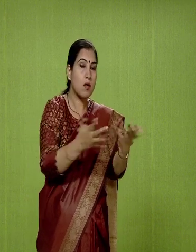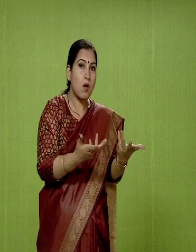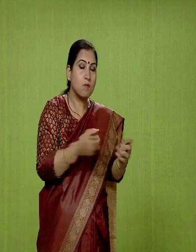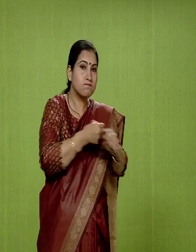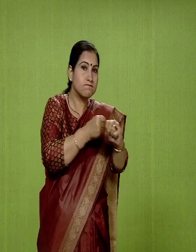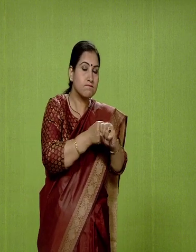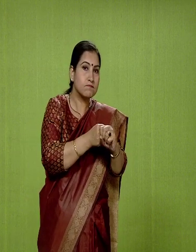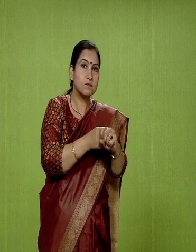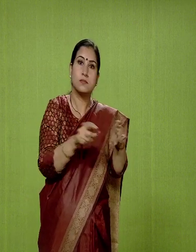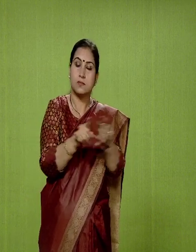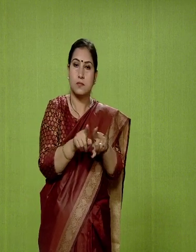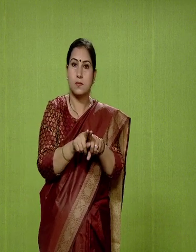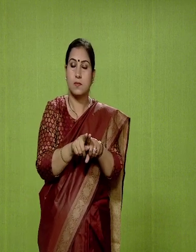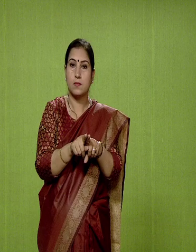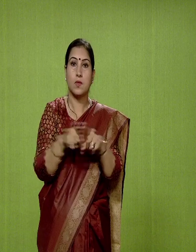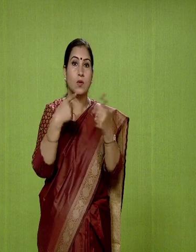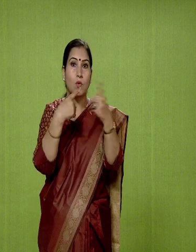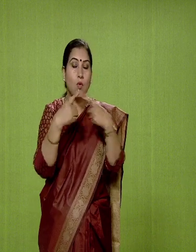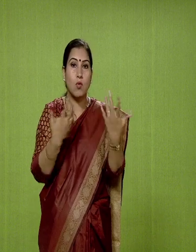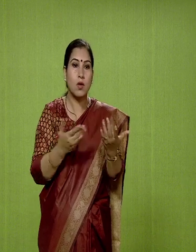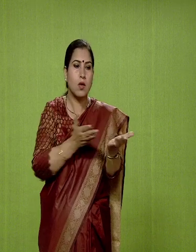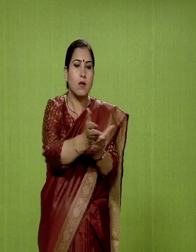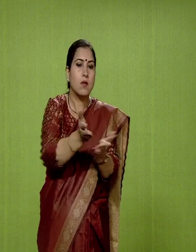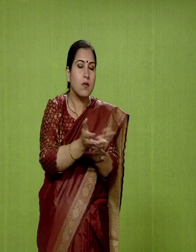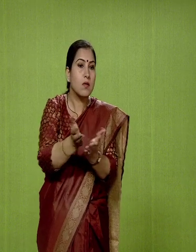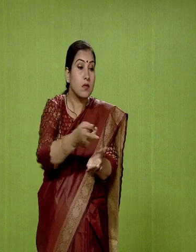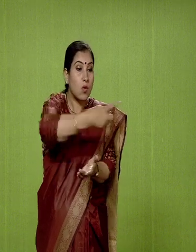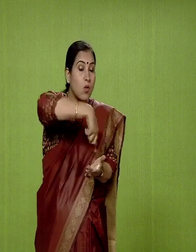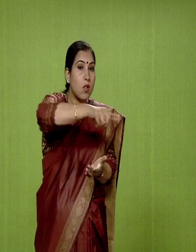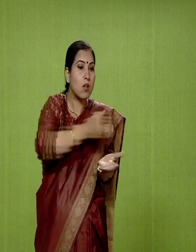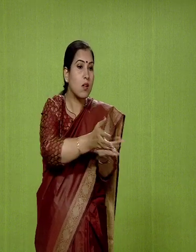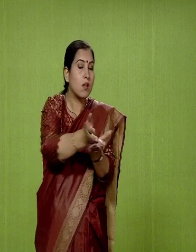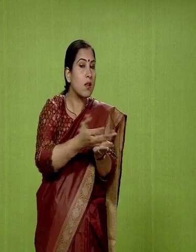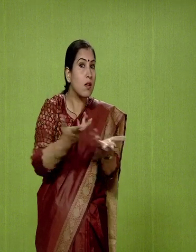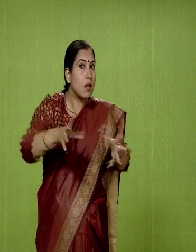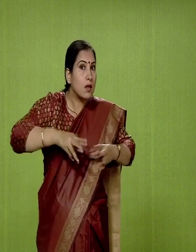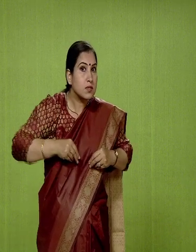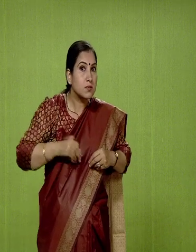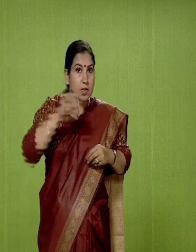We also discussed about the methods adopted by them to achieve